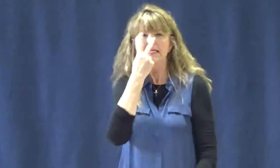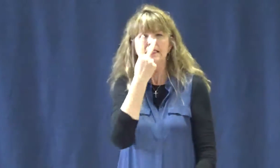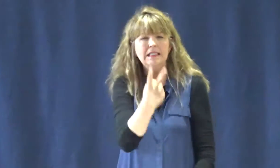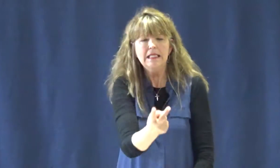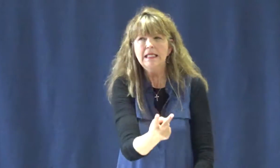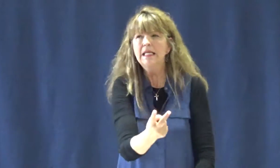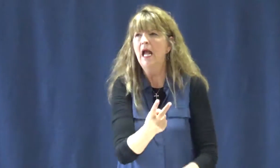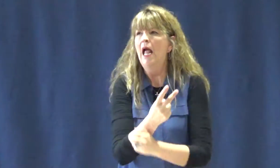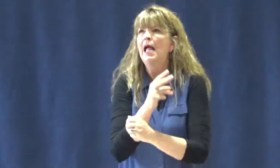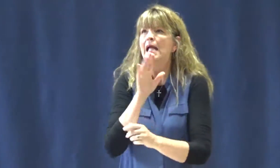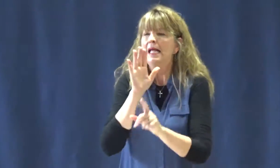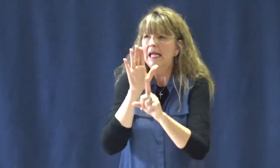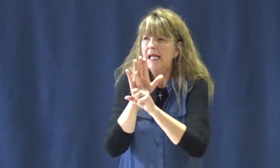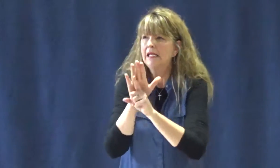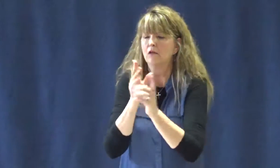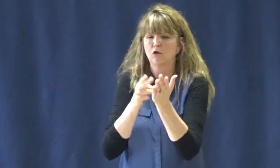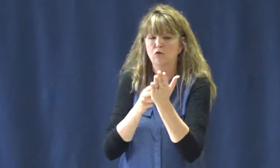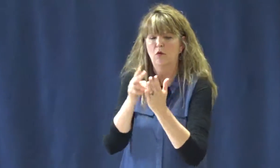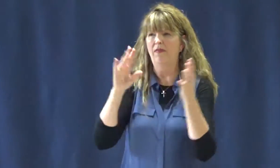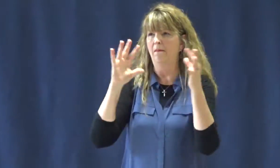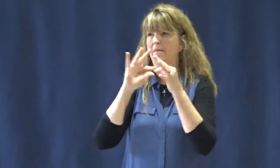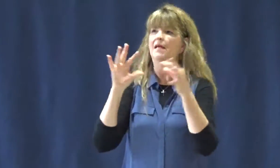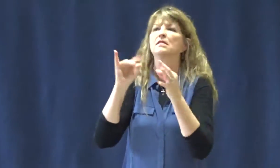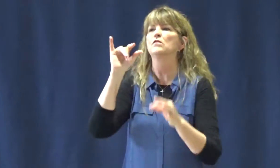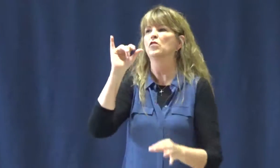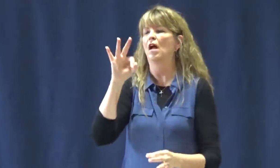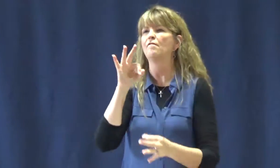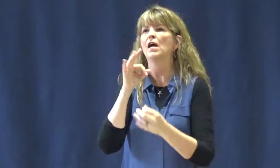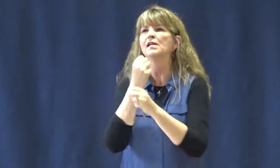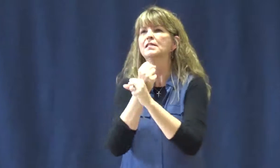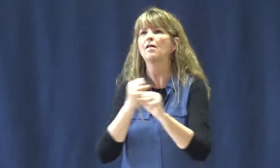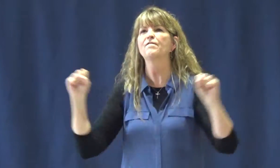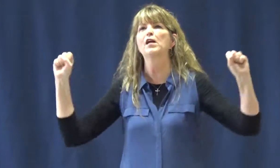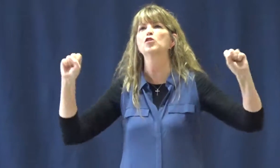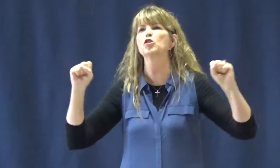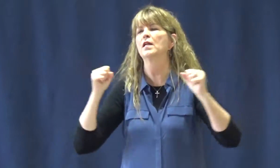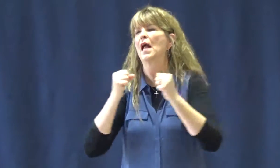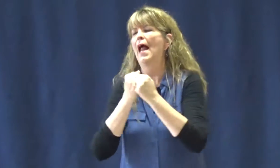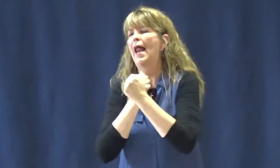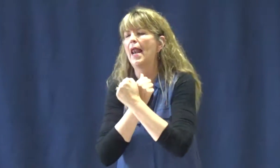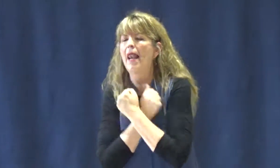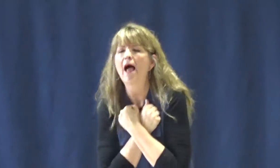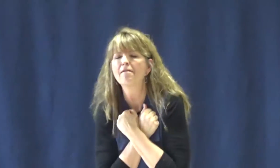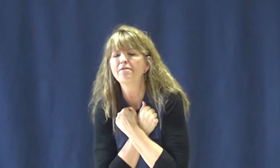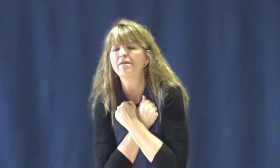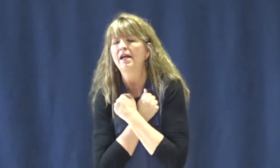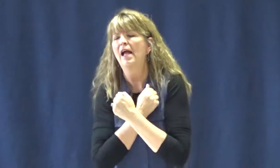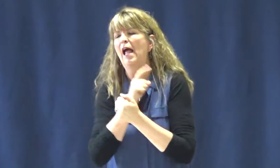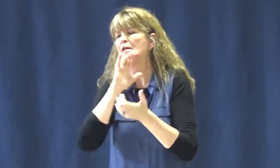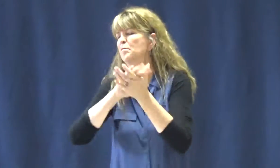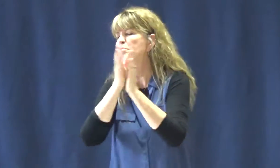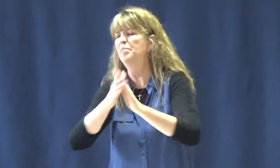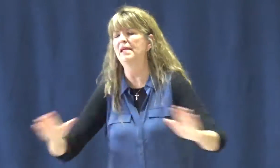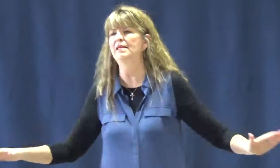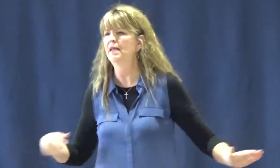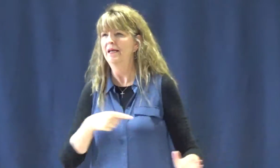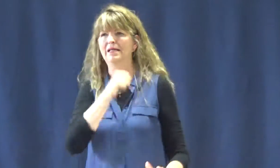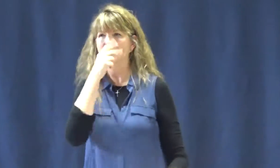He did not see his truth, his message of salvation and love and